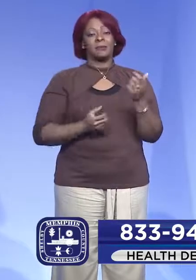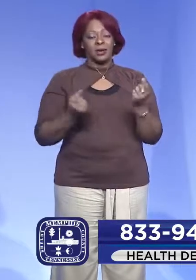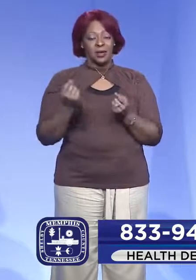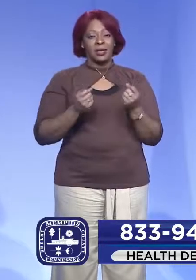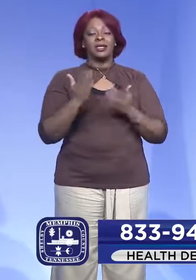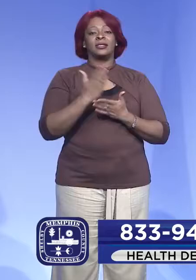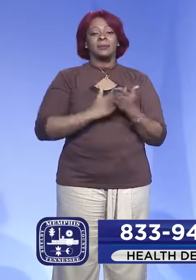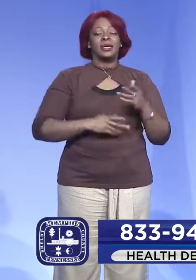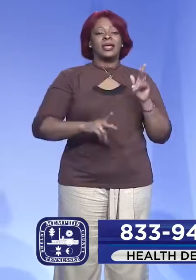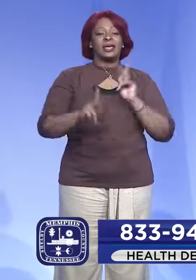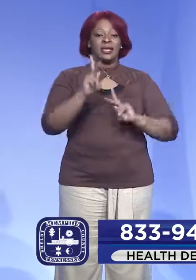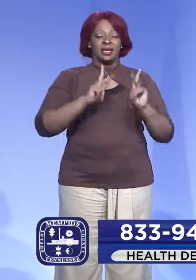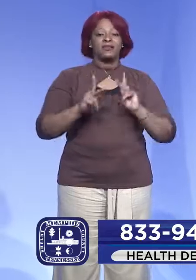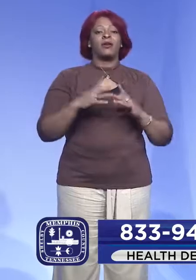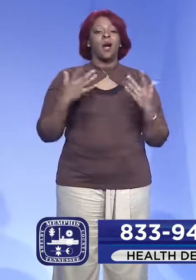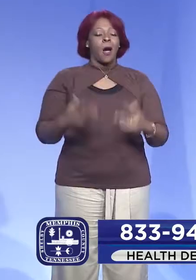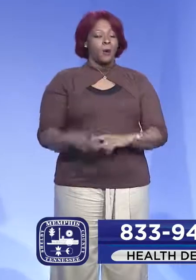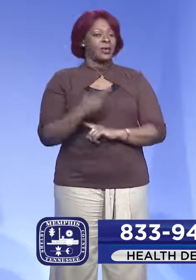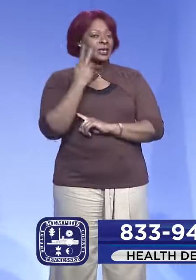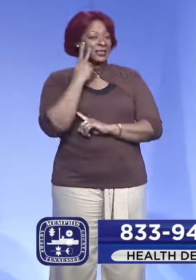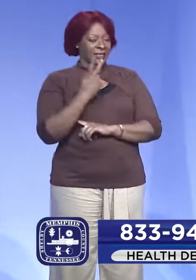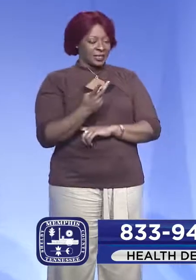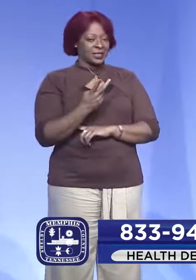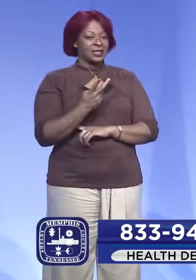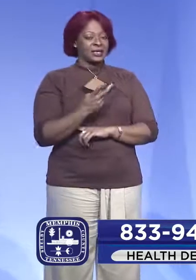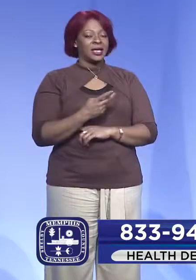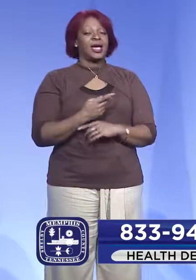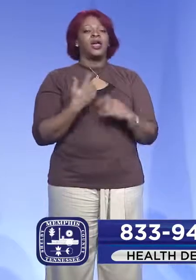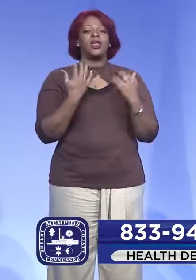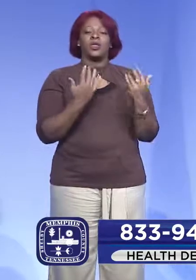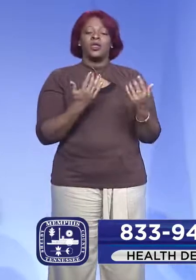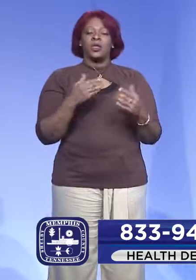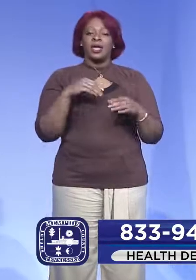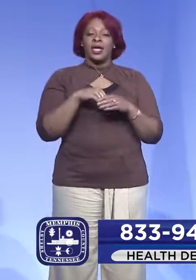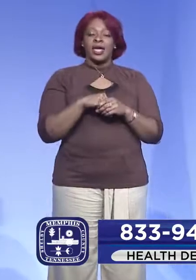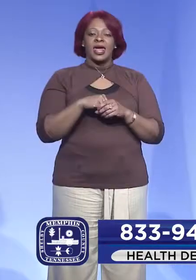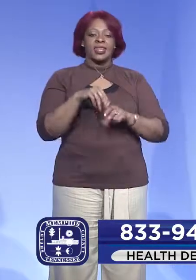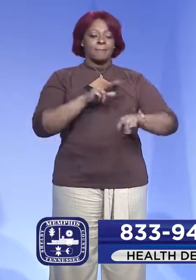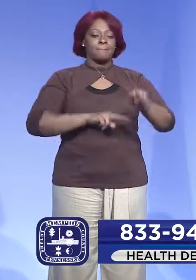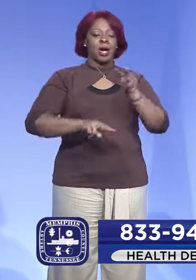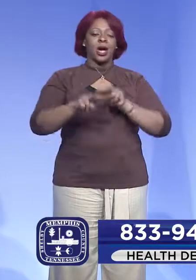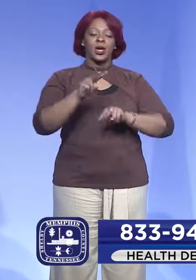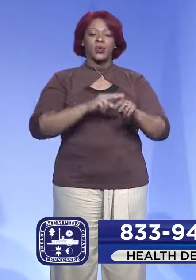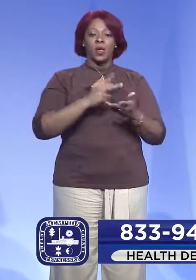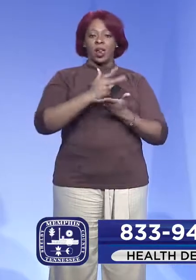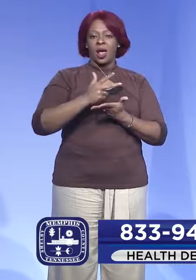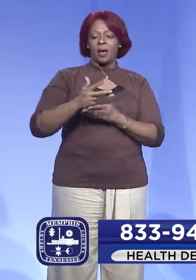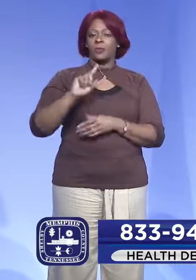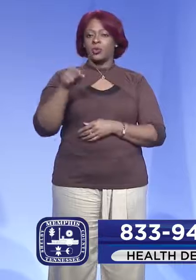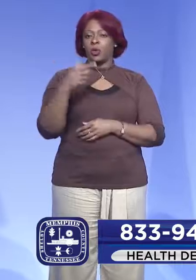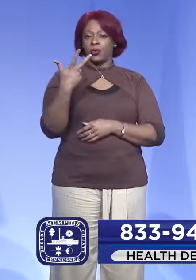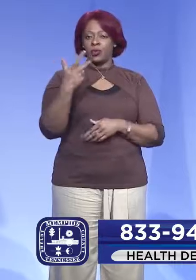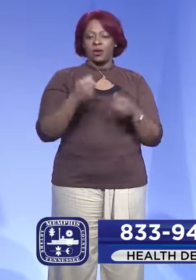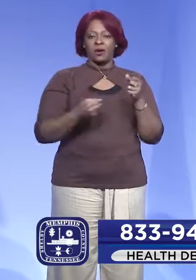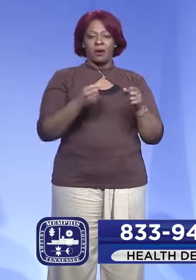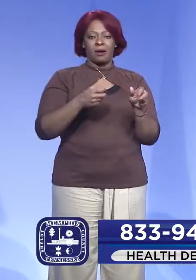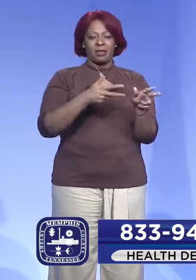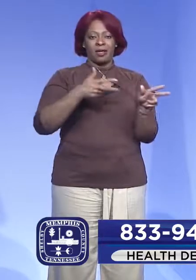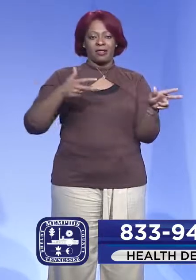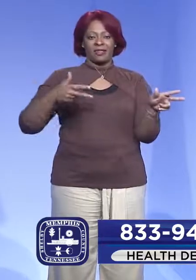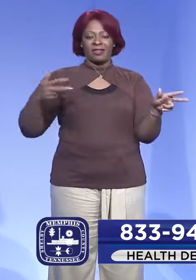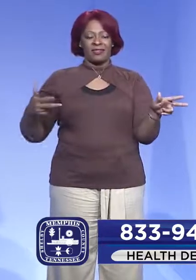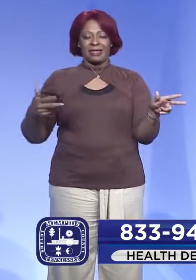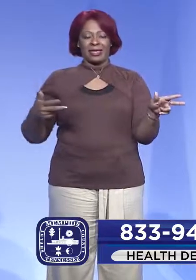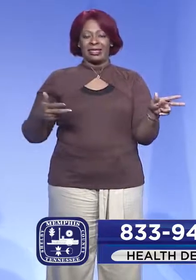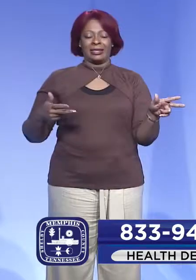some individuals had been seen and were in the monitoring lot, but there were only 3 cars in line, and that's